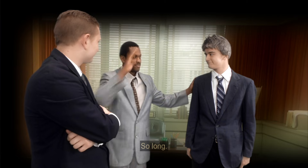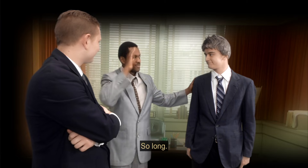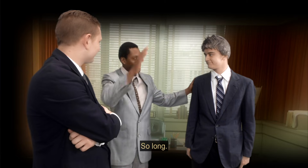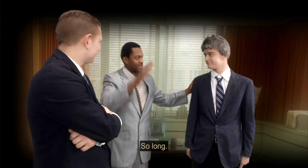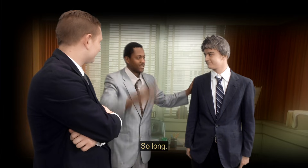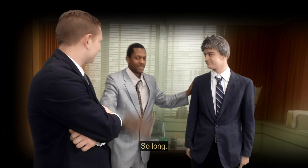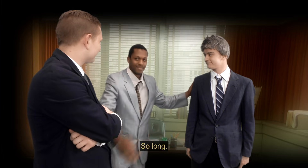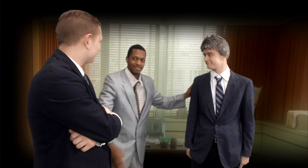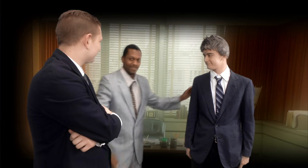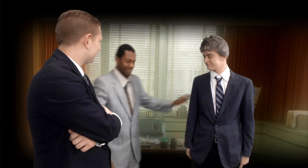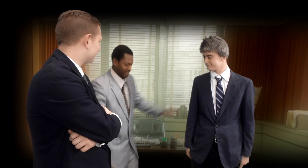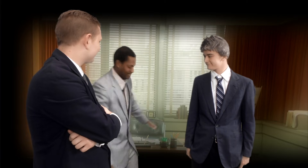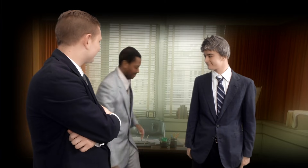So long.